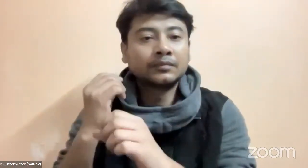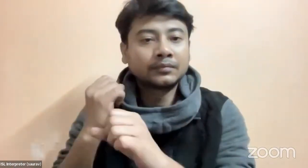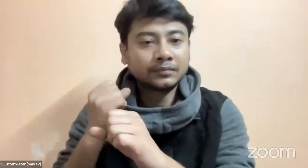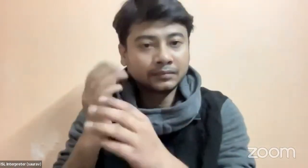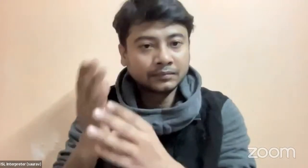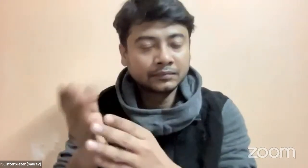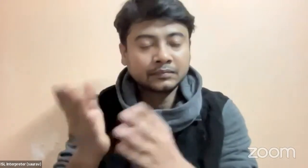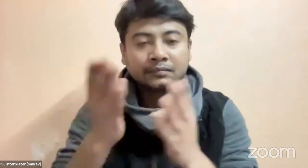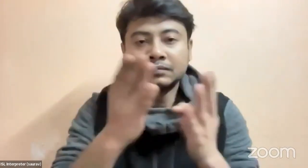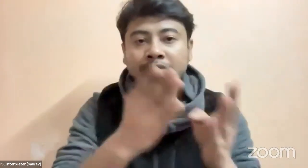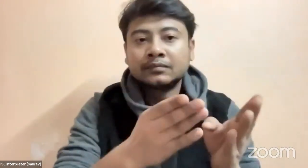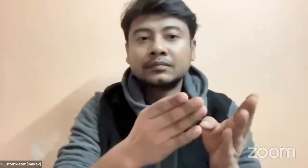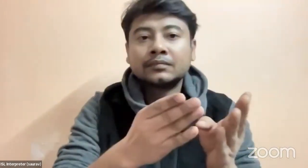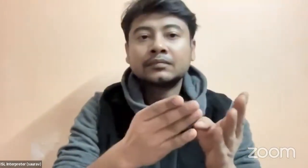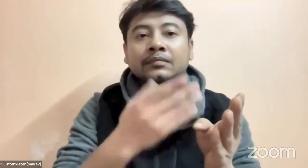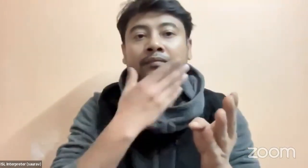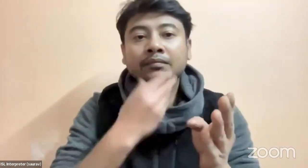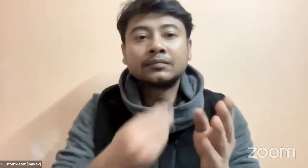Sadashiva,